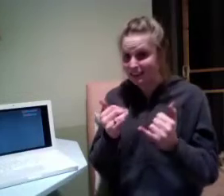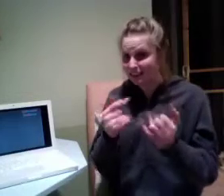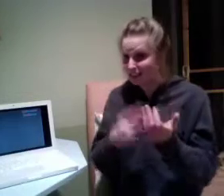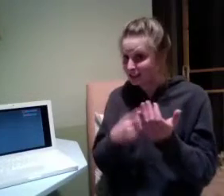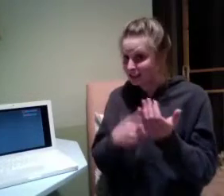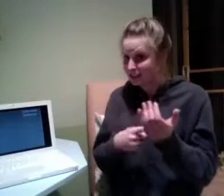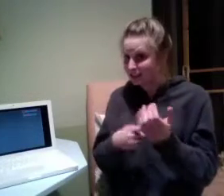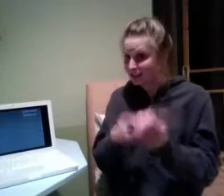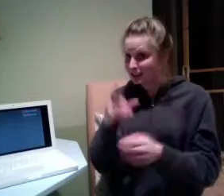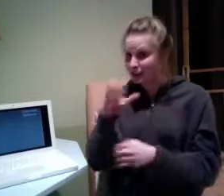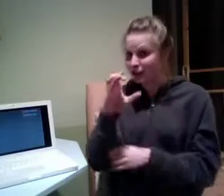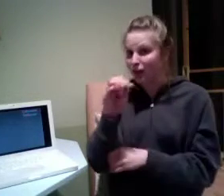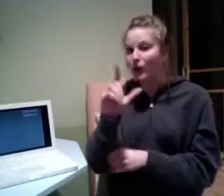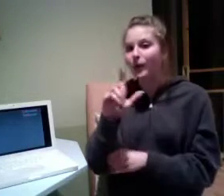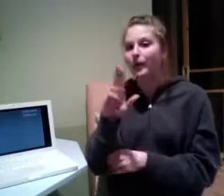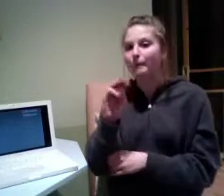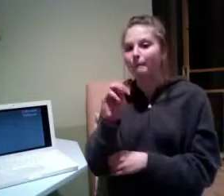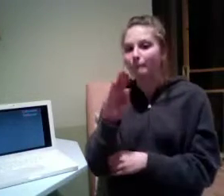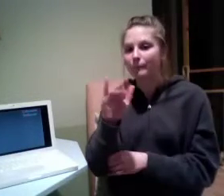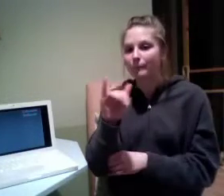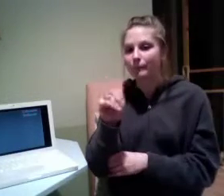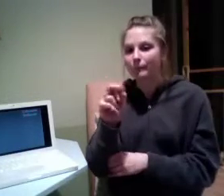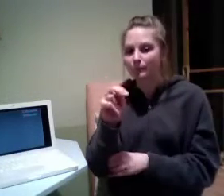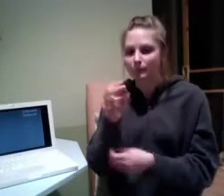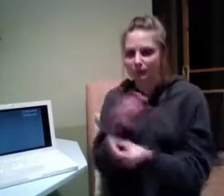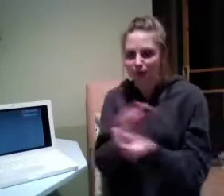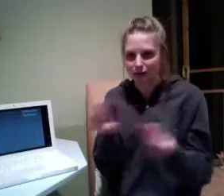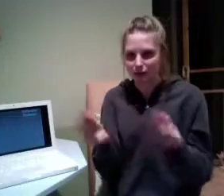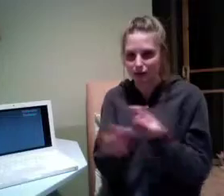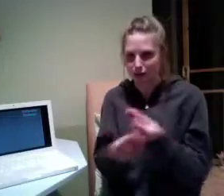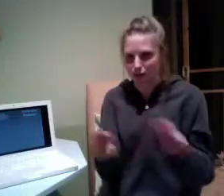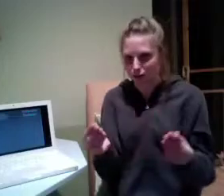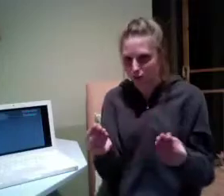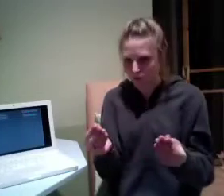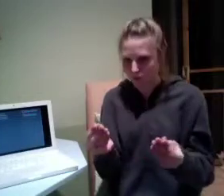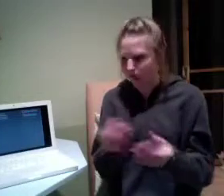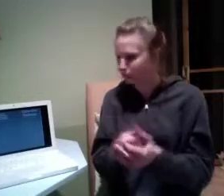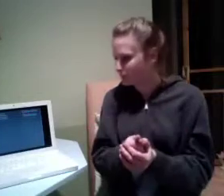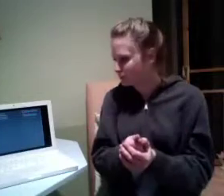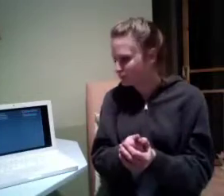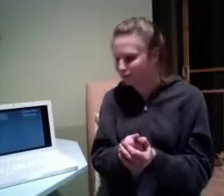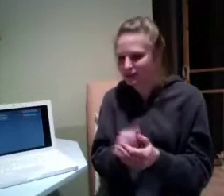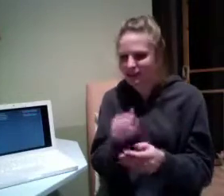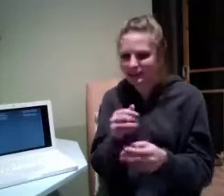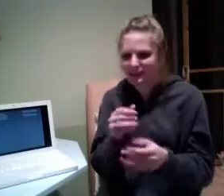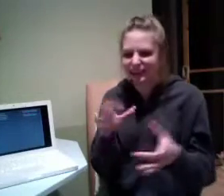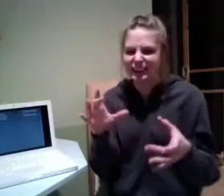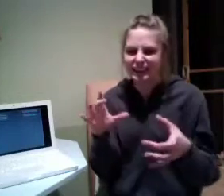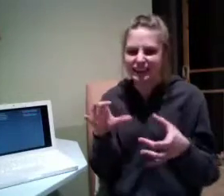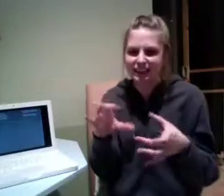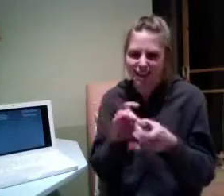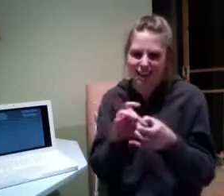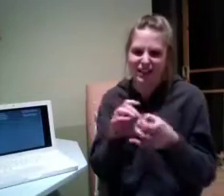Final thing we look at, the Columbian Exchange. This kind of ties everything together. The European exploration that we've been looking at is going